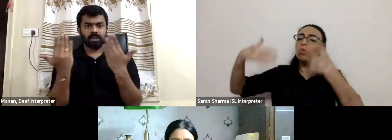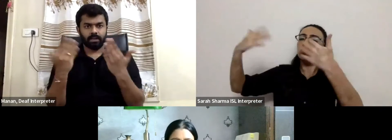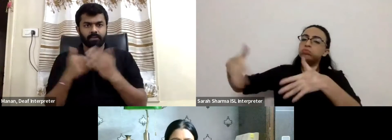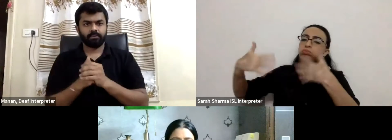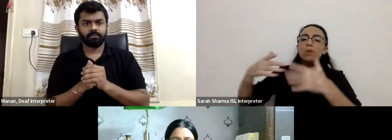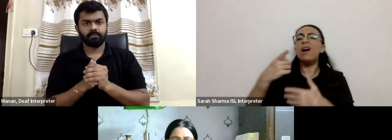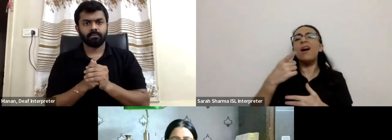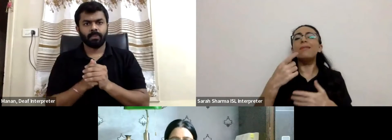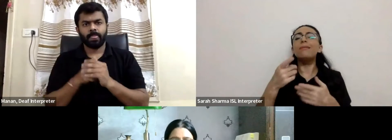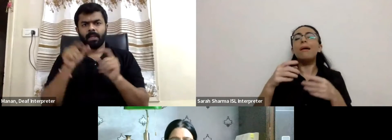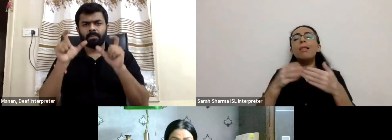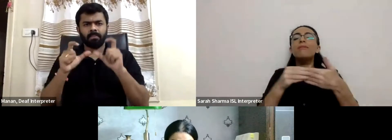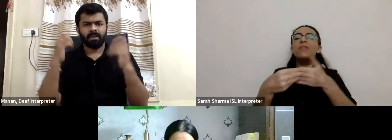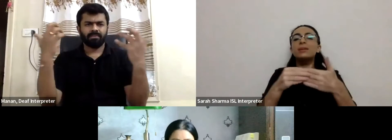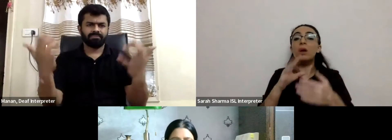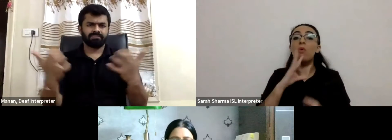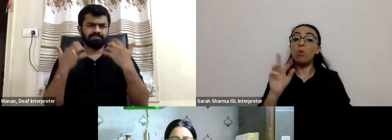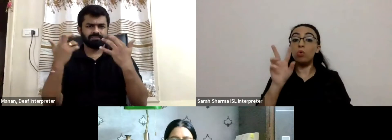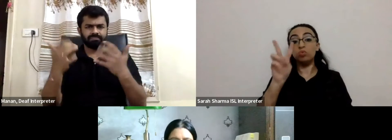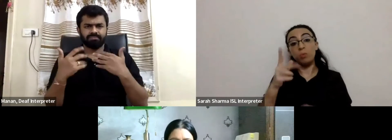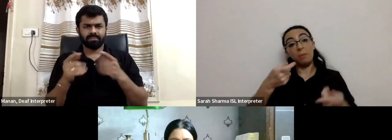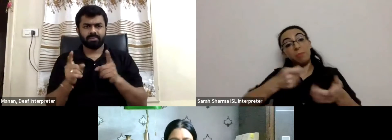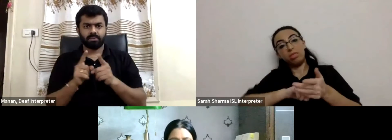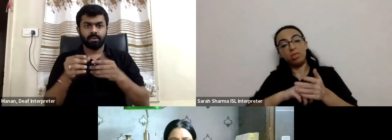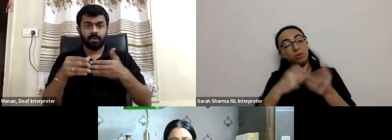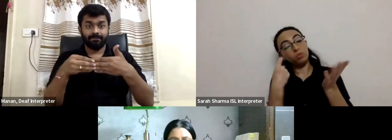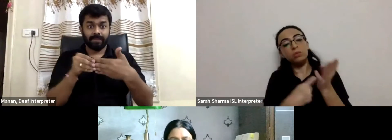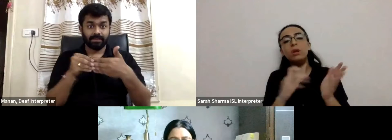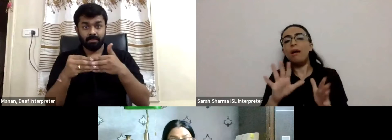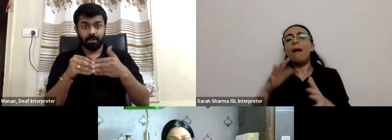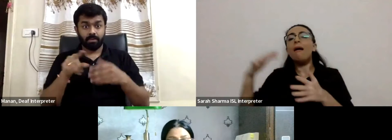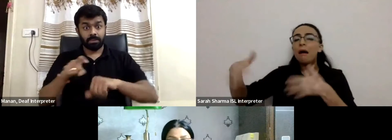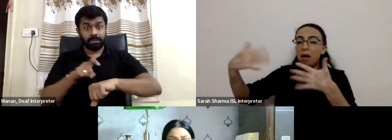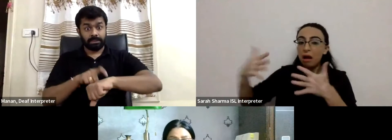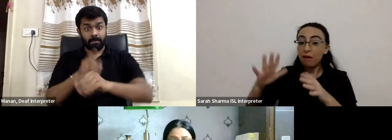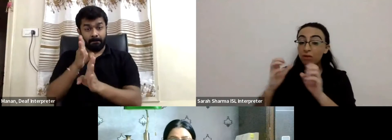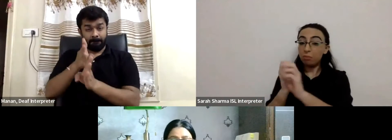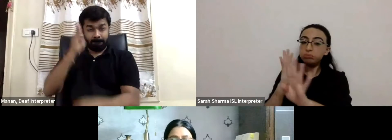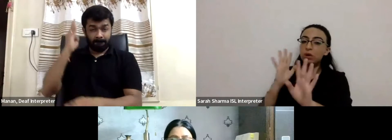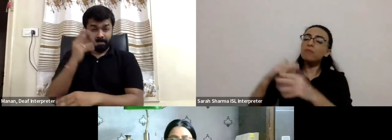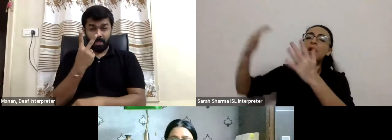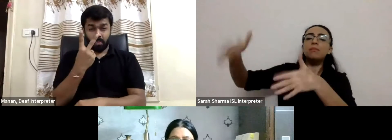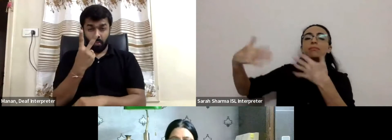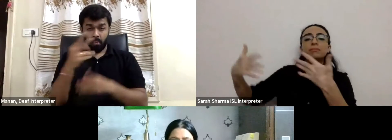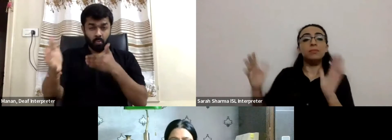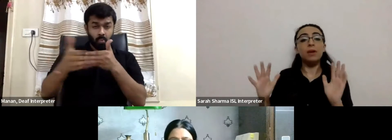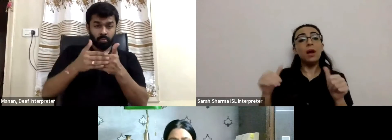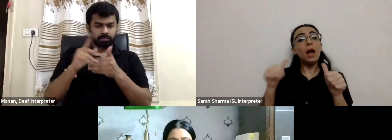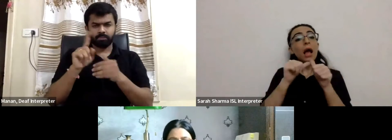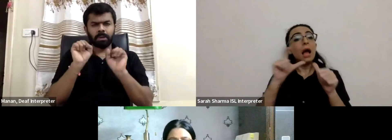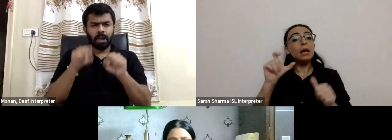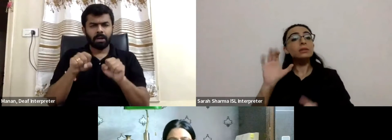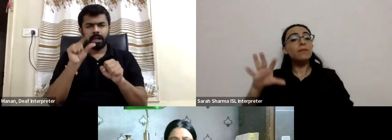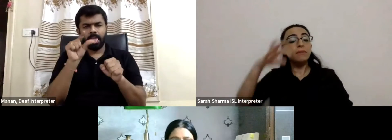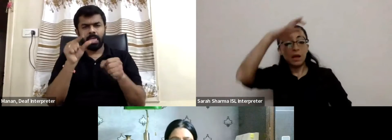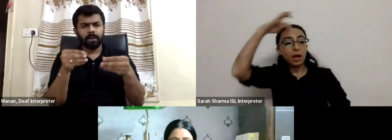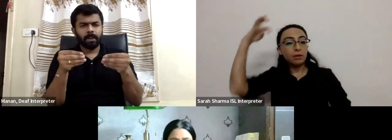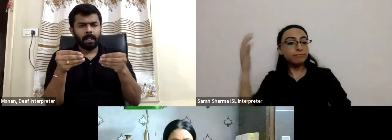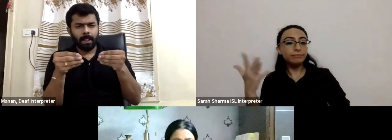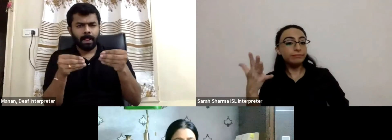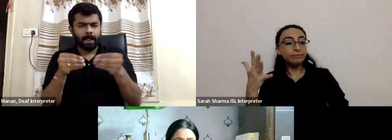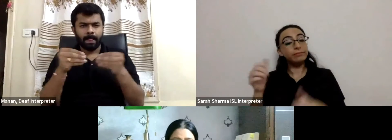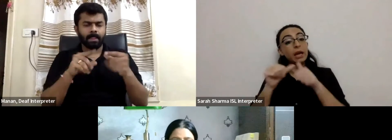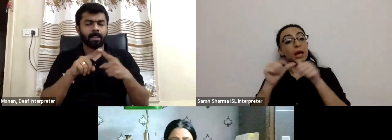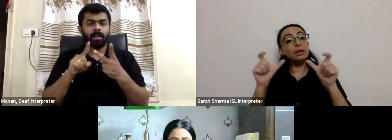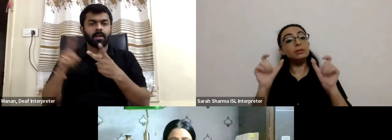want. It's an air-conditioned clinic. And you'll be surprised to know that single doctor clinic manages something